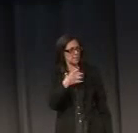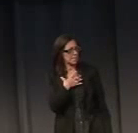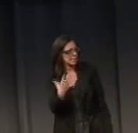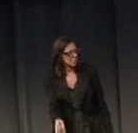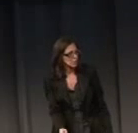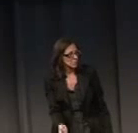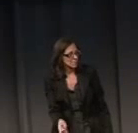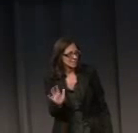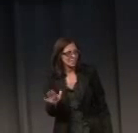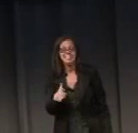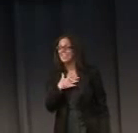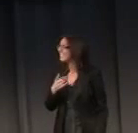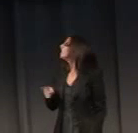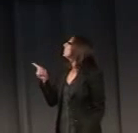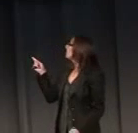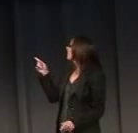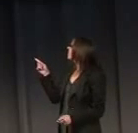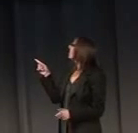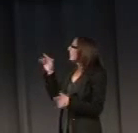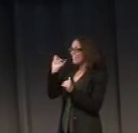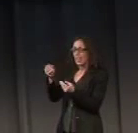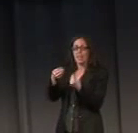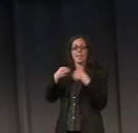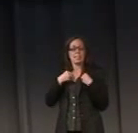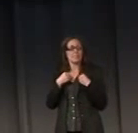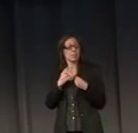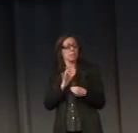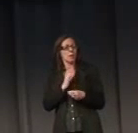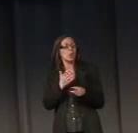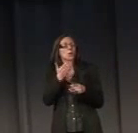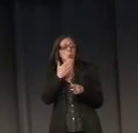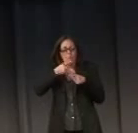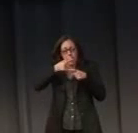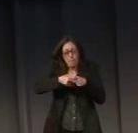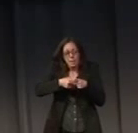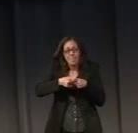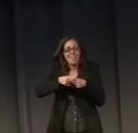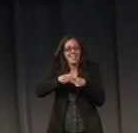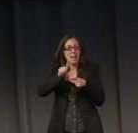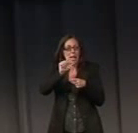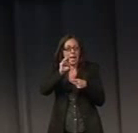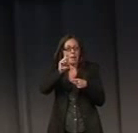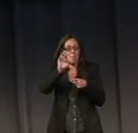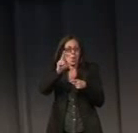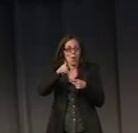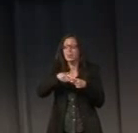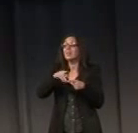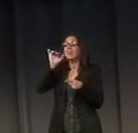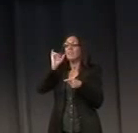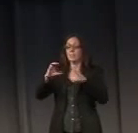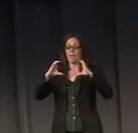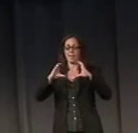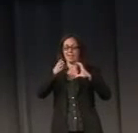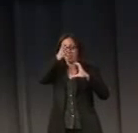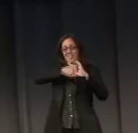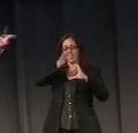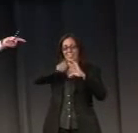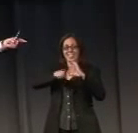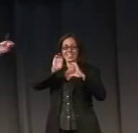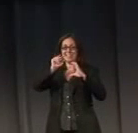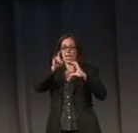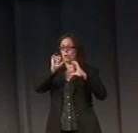a very nice functional landmark. And you can see, actually, the face maps. This is in a sagittal view, where the eyes would be looking